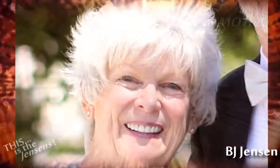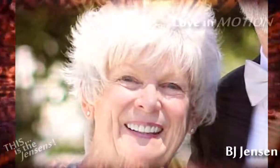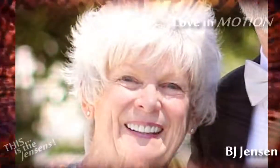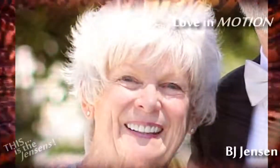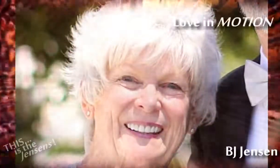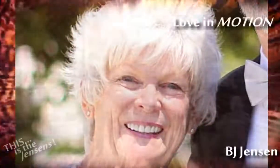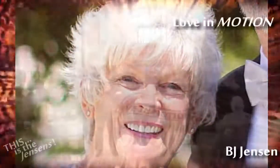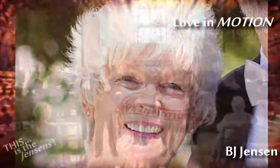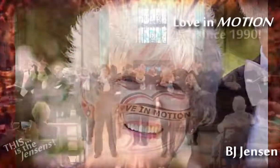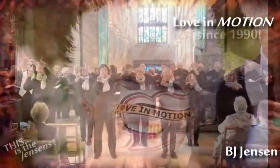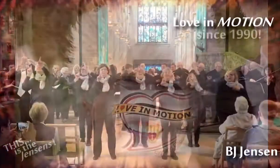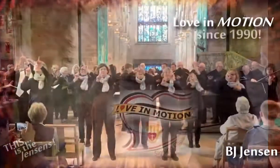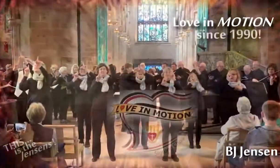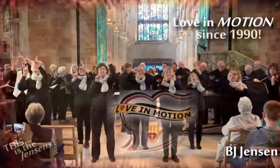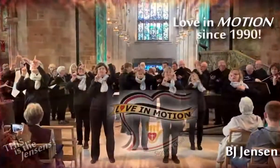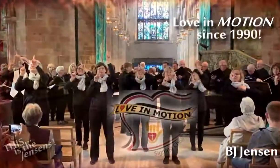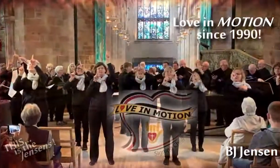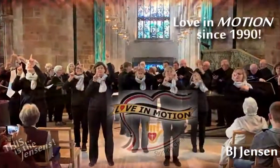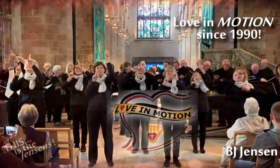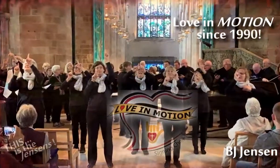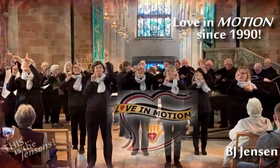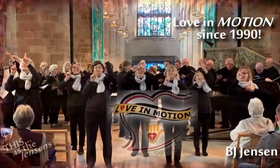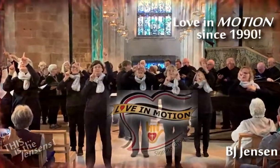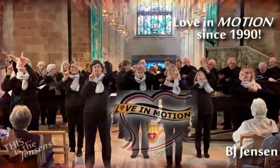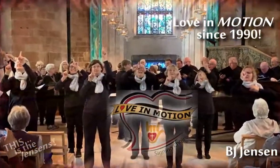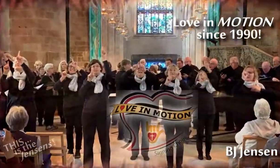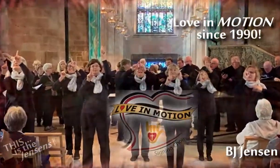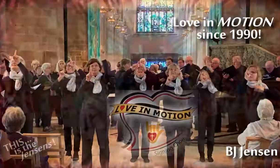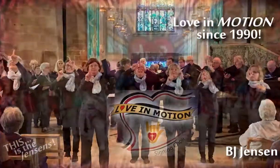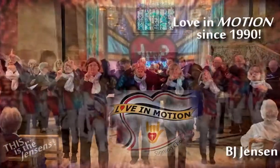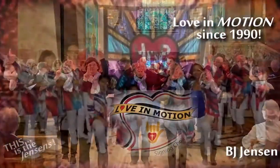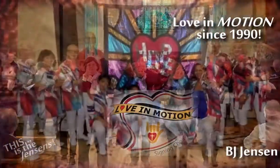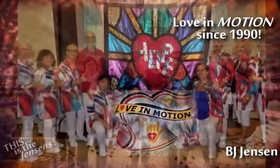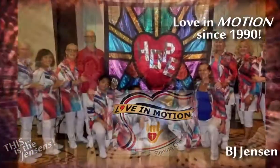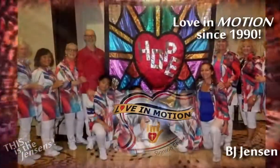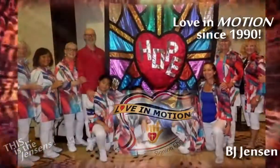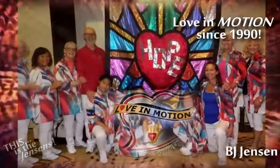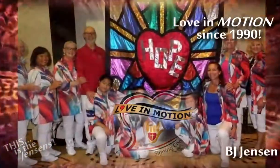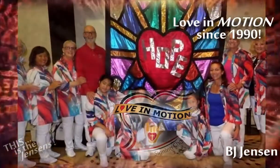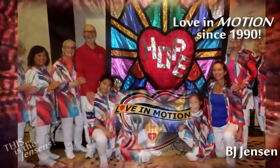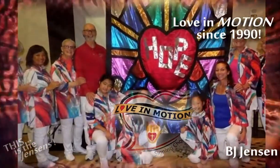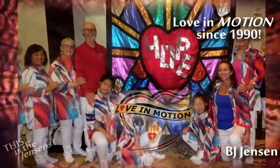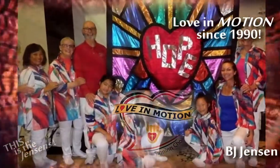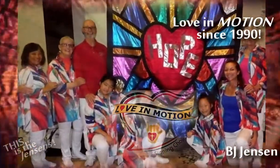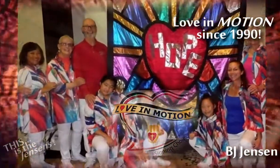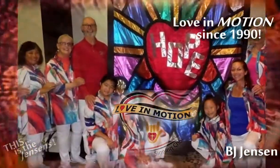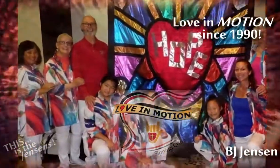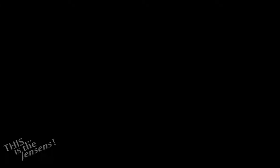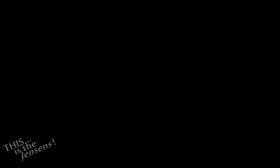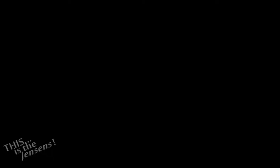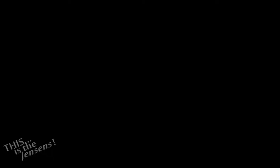Love and Motion Signing Choir in 1990 and has been the choir director since that time.